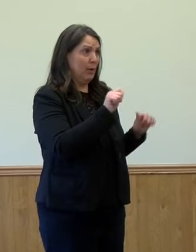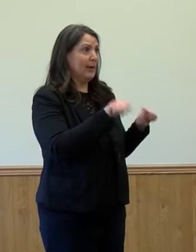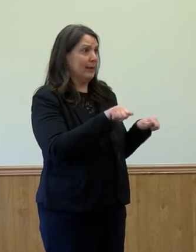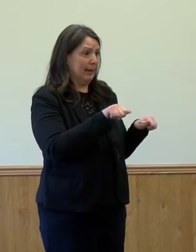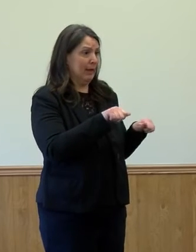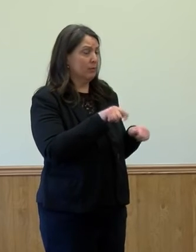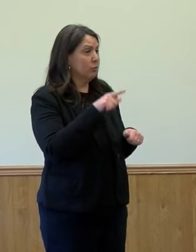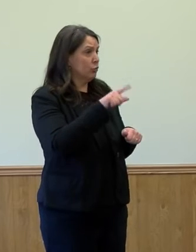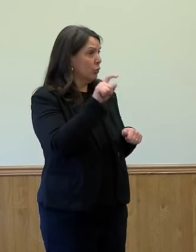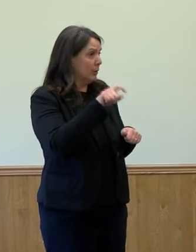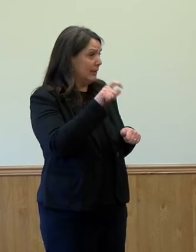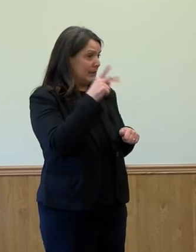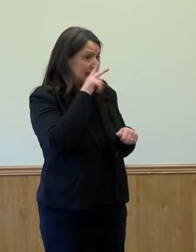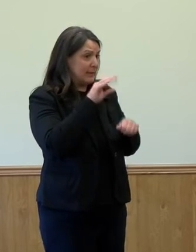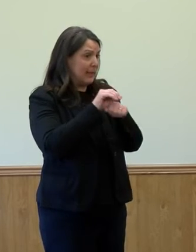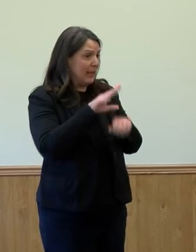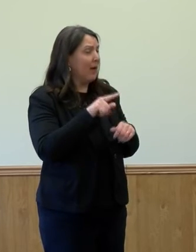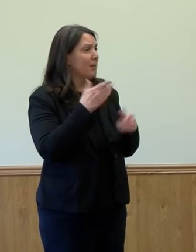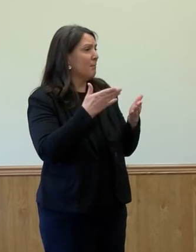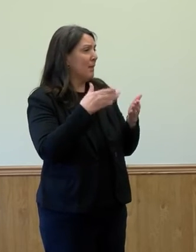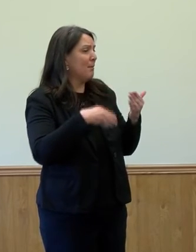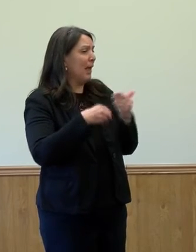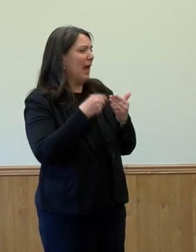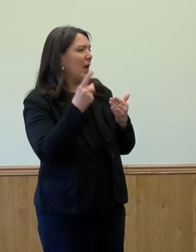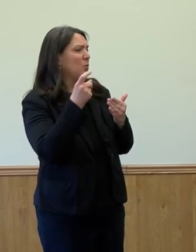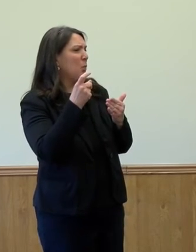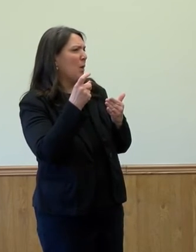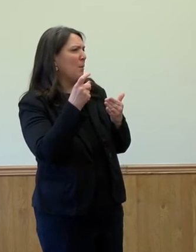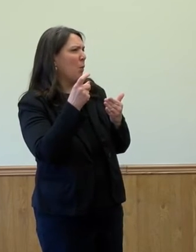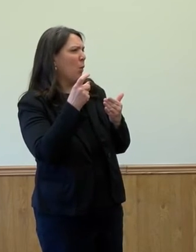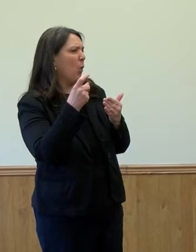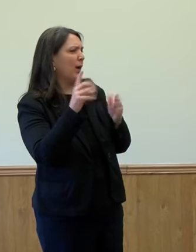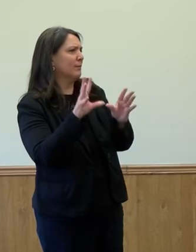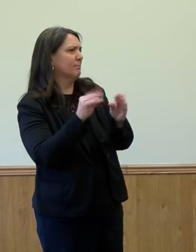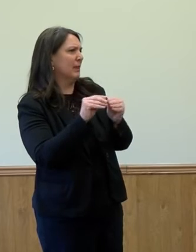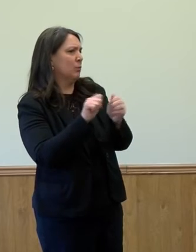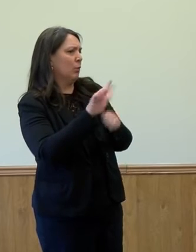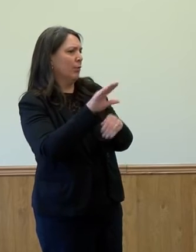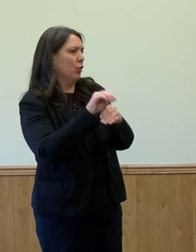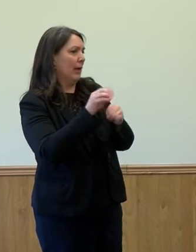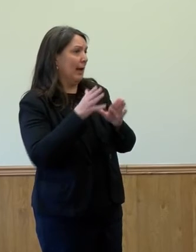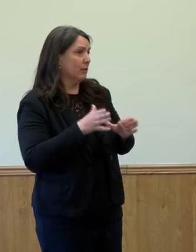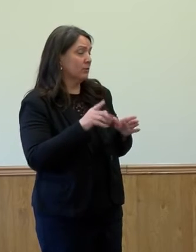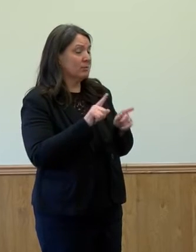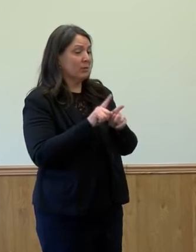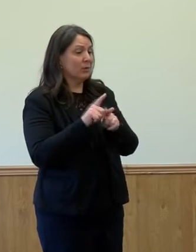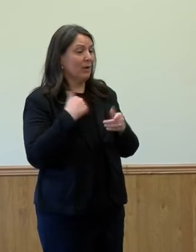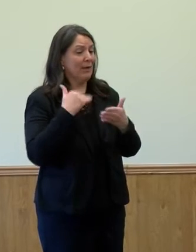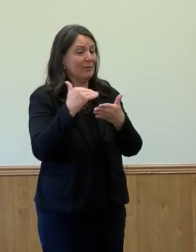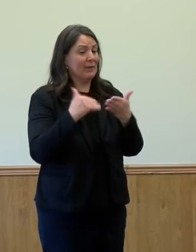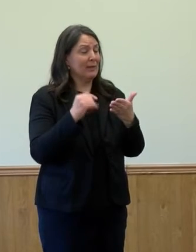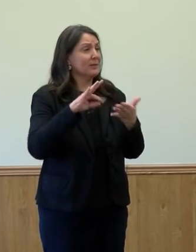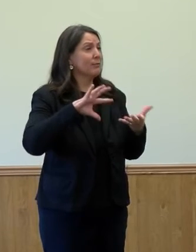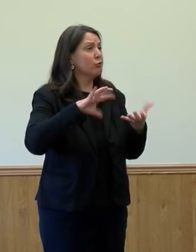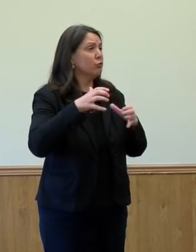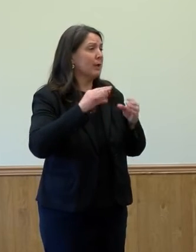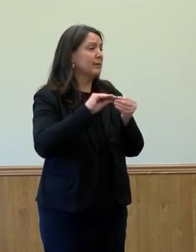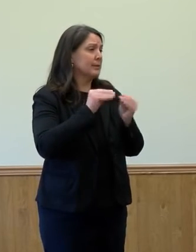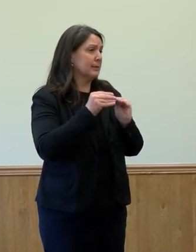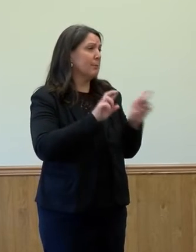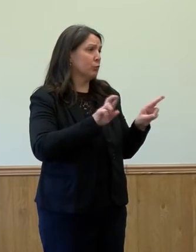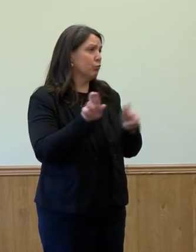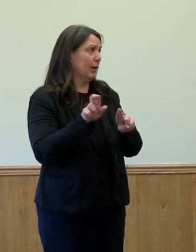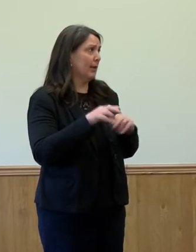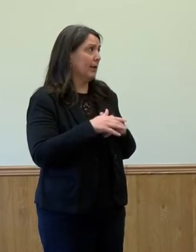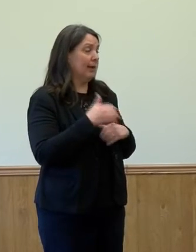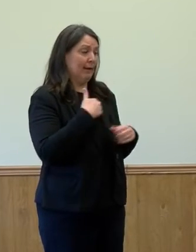consider scheduling an extra session around the holidays. Last, it's also important to have a list of crisis numbers on hand. There are